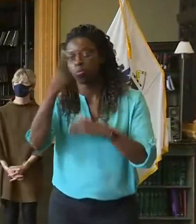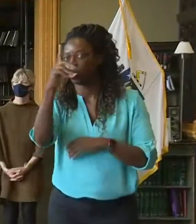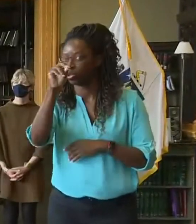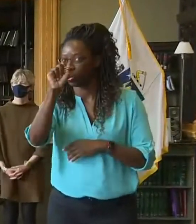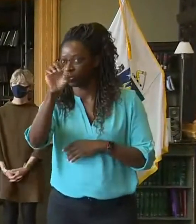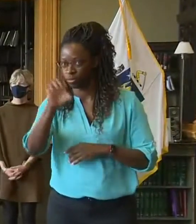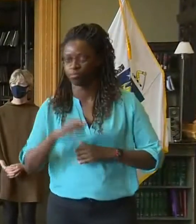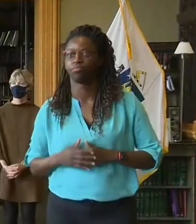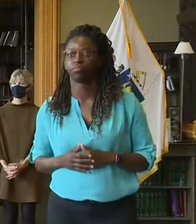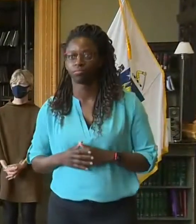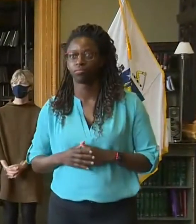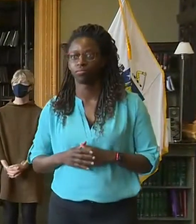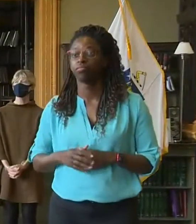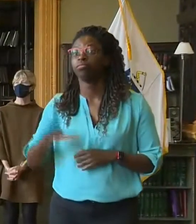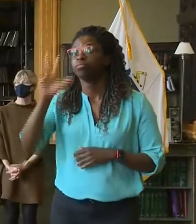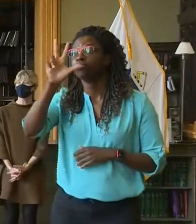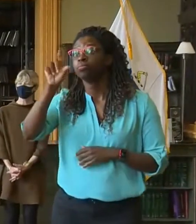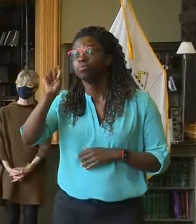3.6 tomorrow.